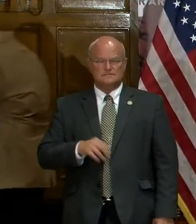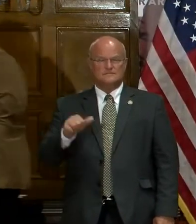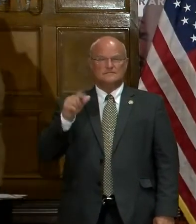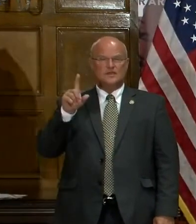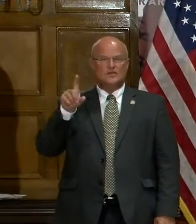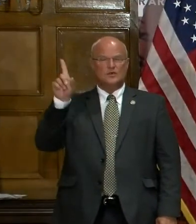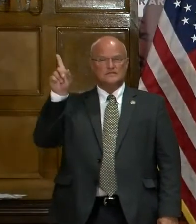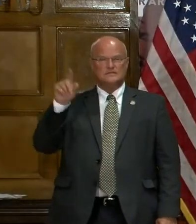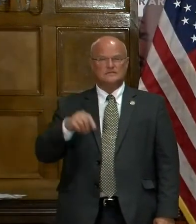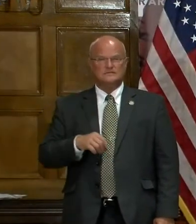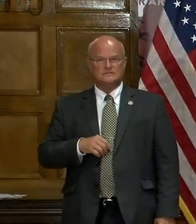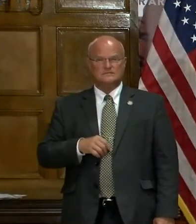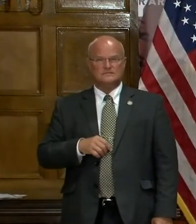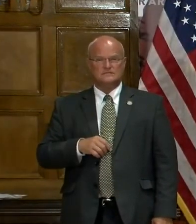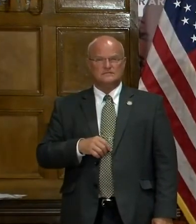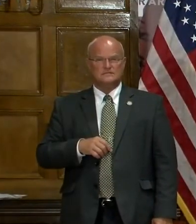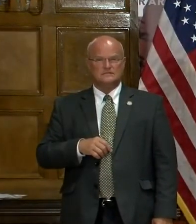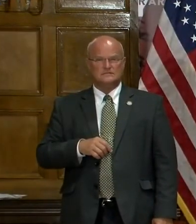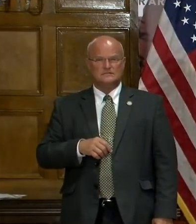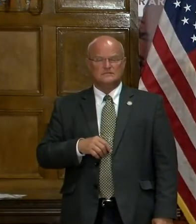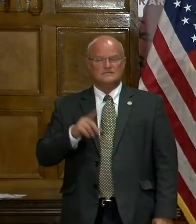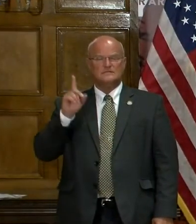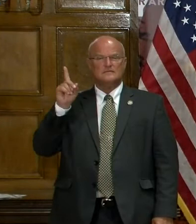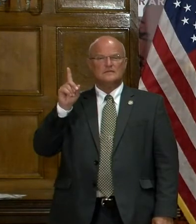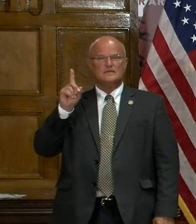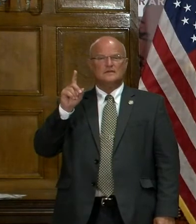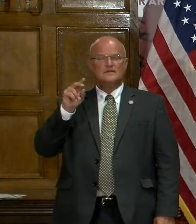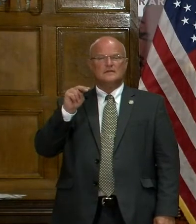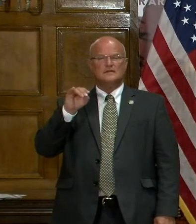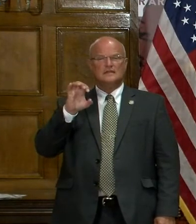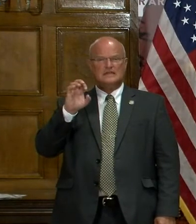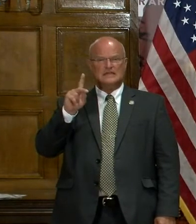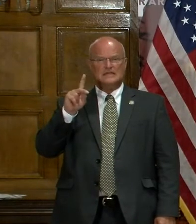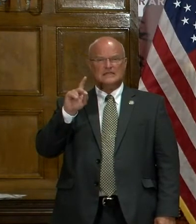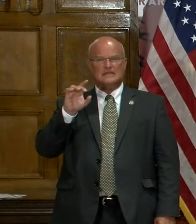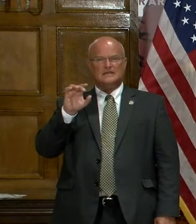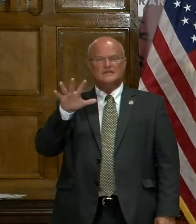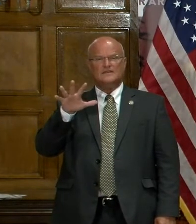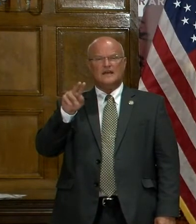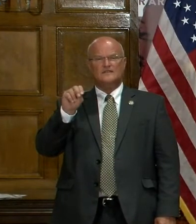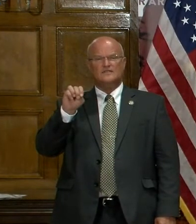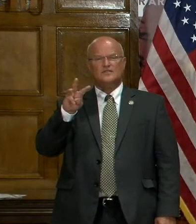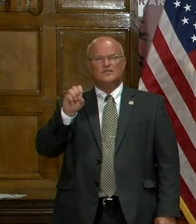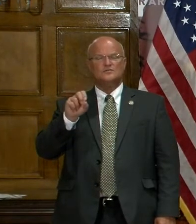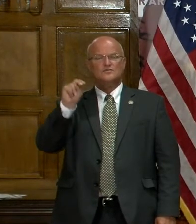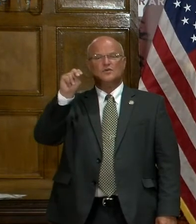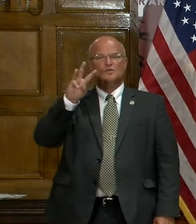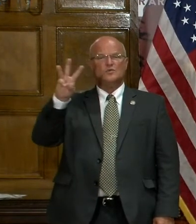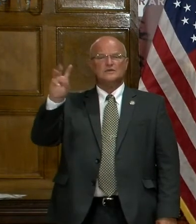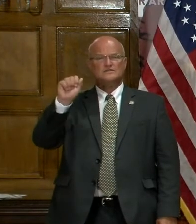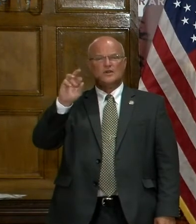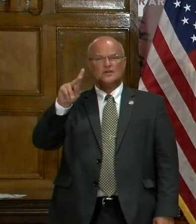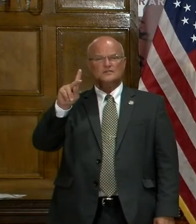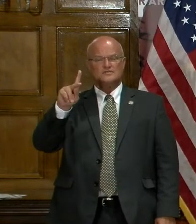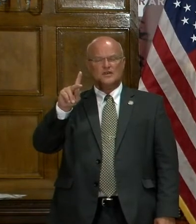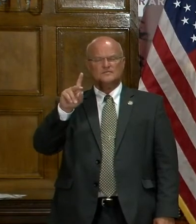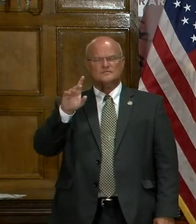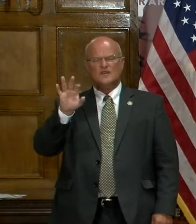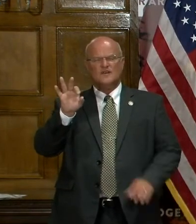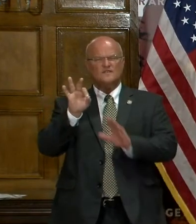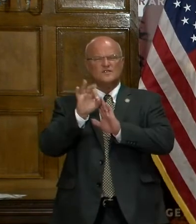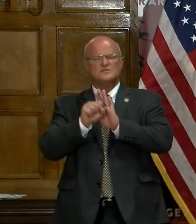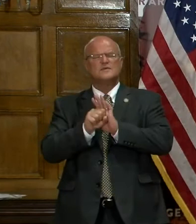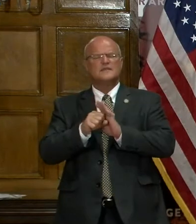Another question? Hey, Governor, it's Nick Camper with 5 News in Northwest Arkansas and Fort Smith. Had a couple questions